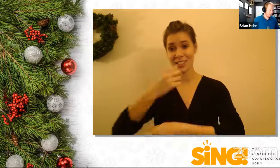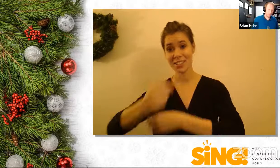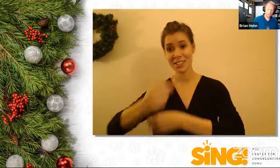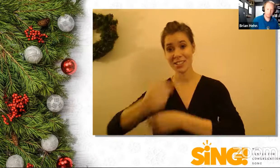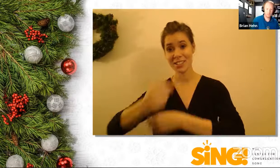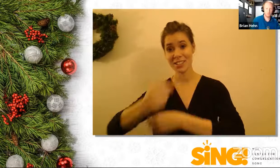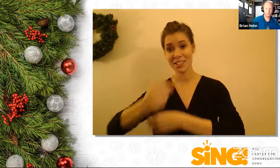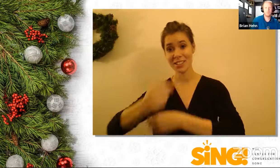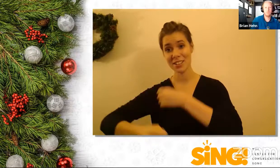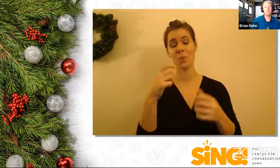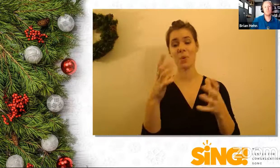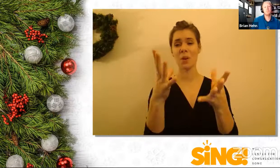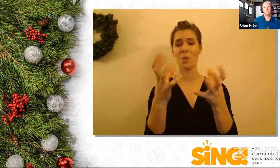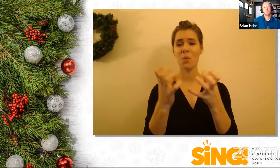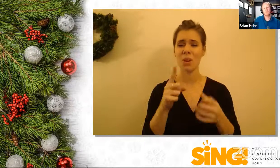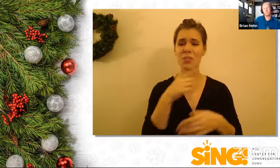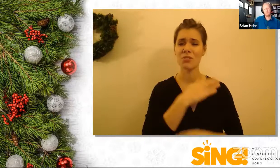COVID carols.